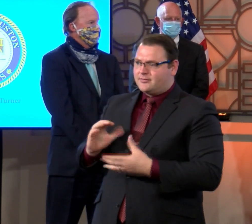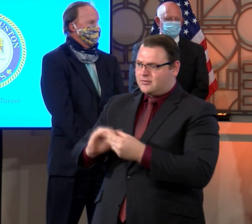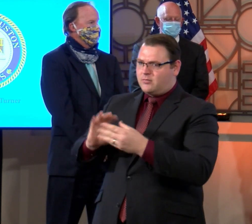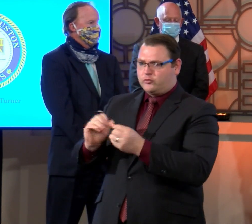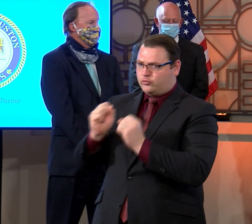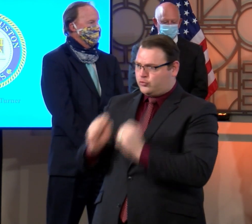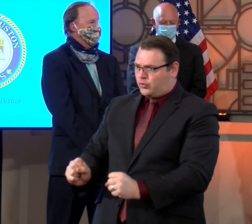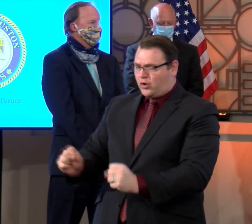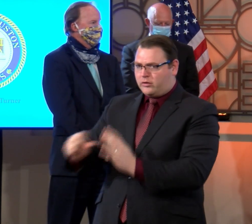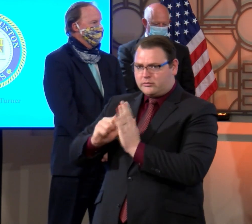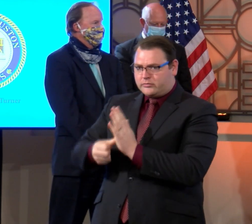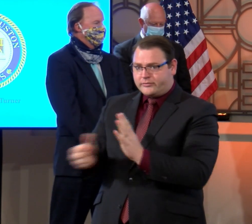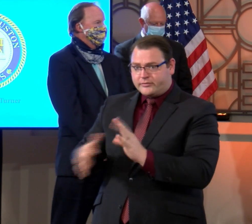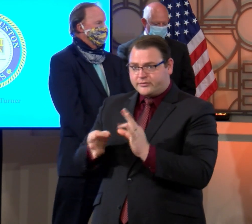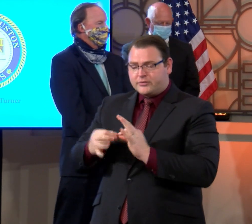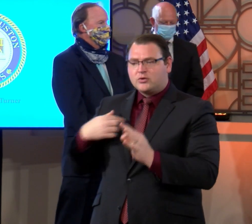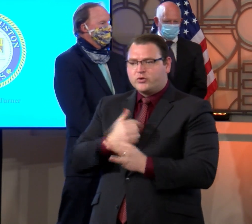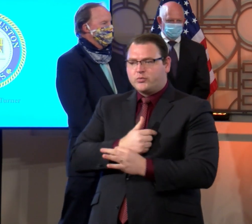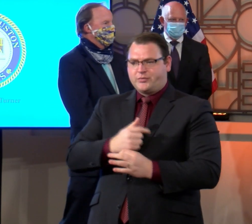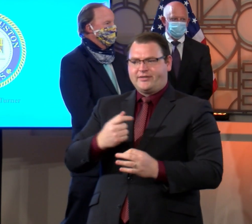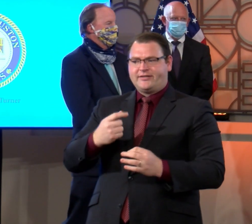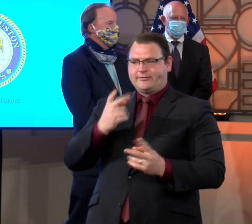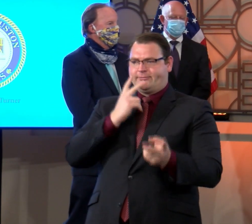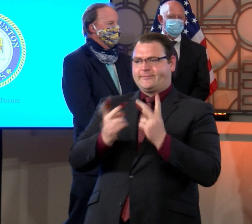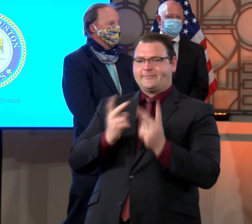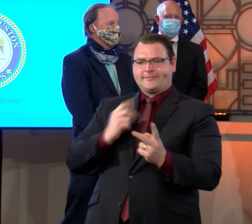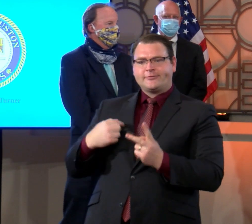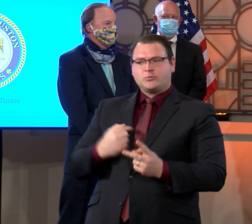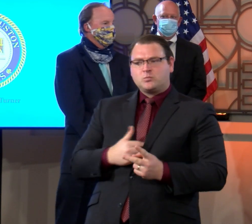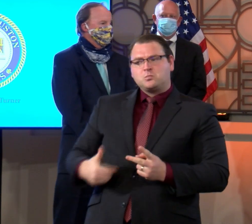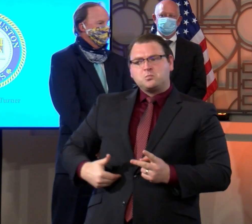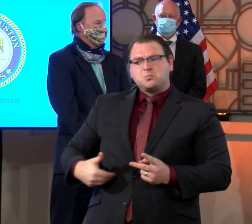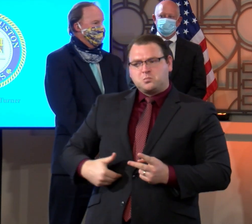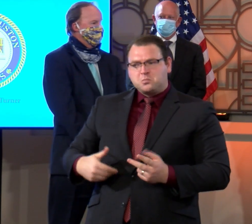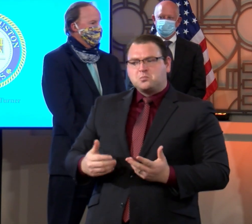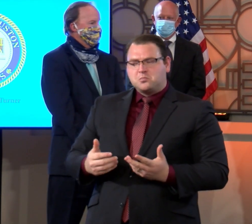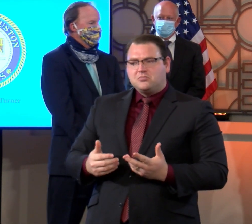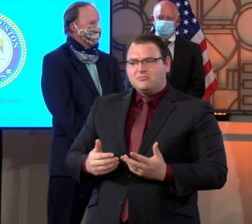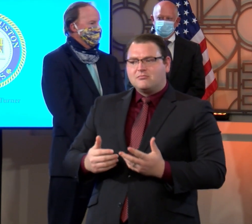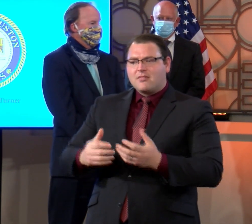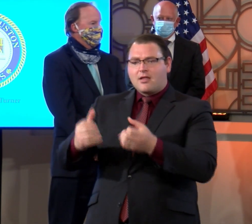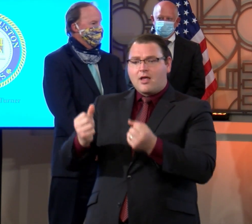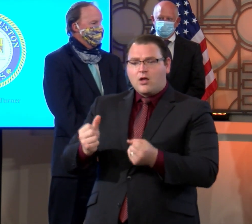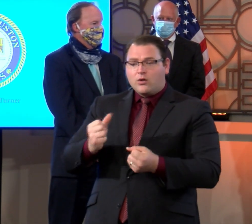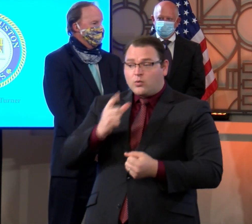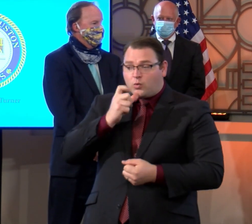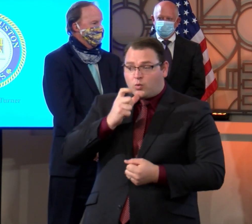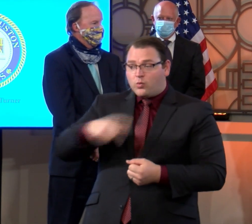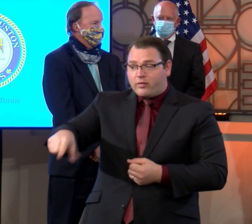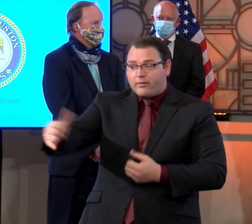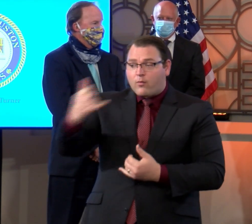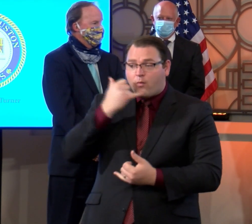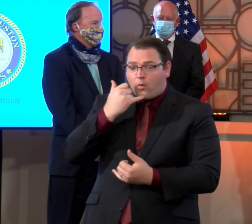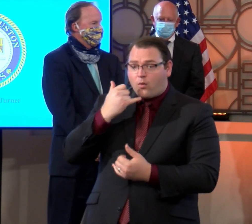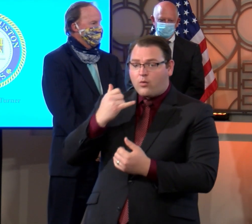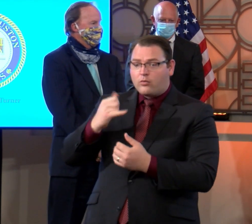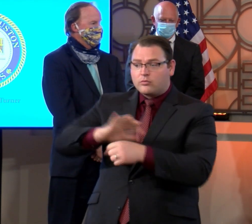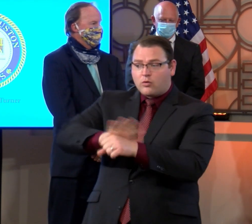anticipate that the number of exposures, the number of calls for people suffering from